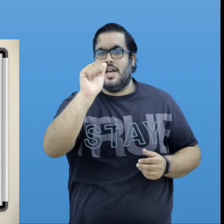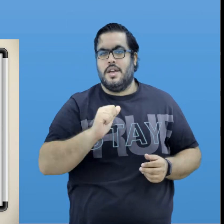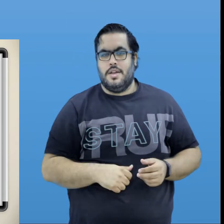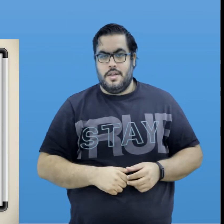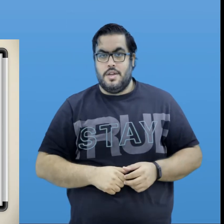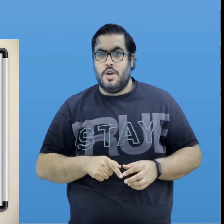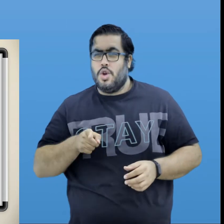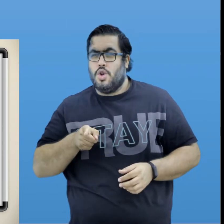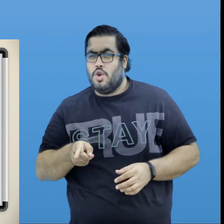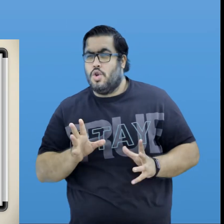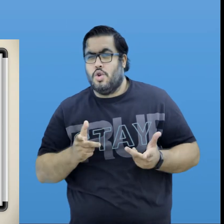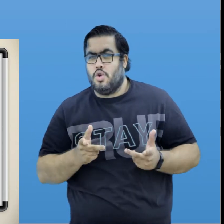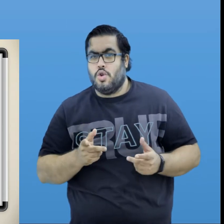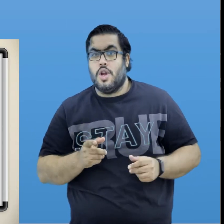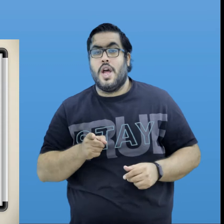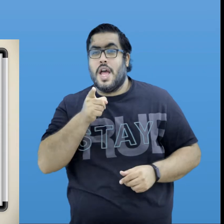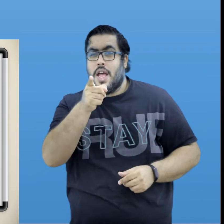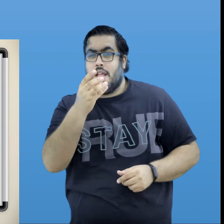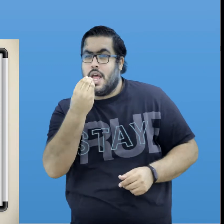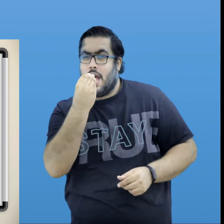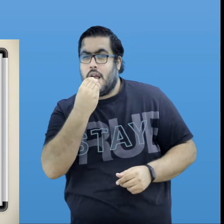Take a few seconds to read it.